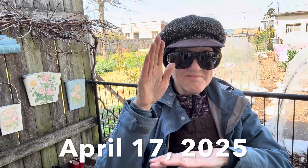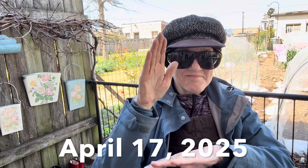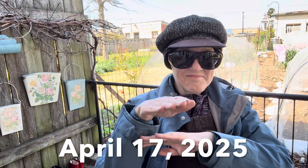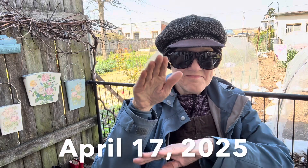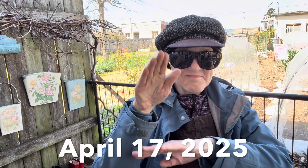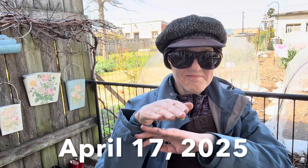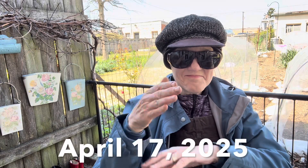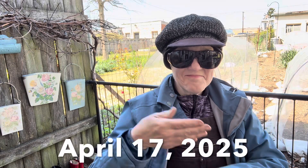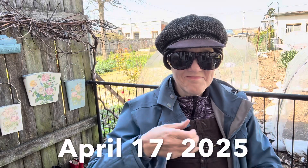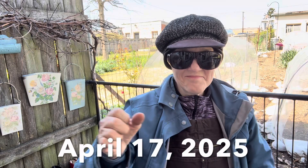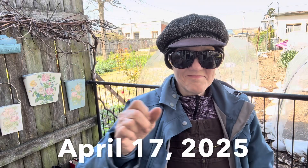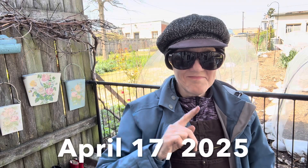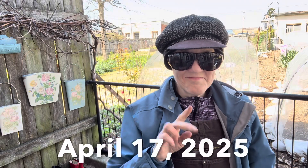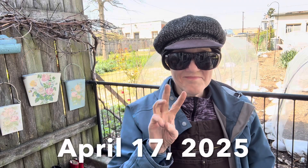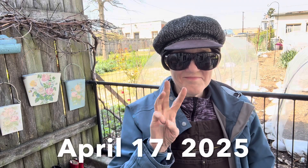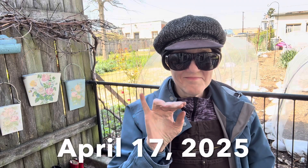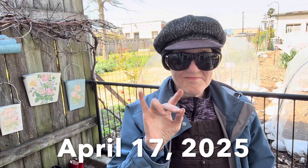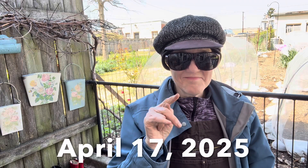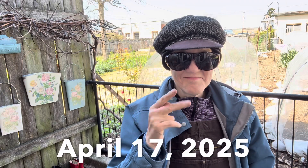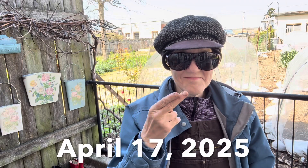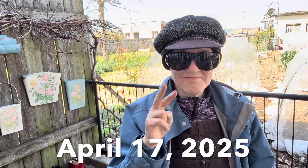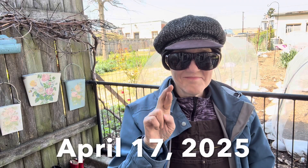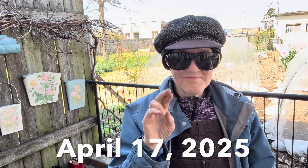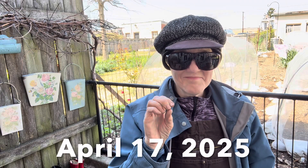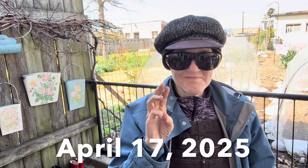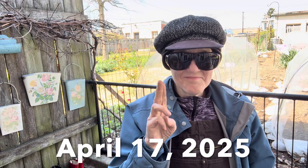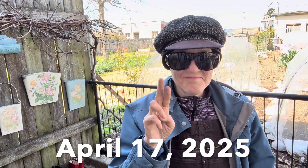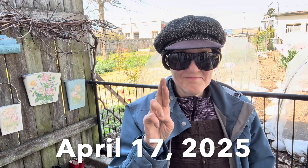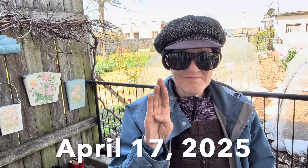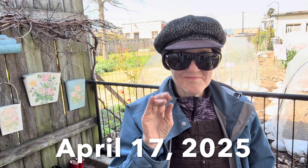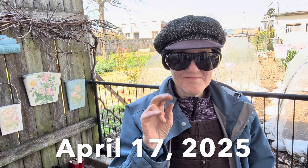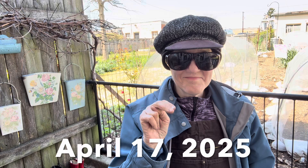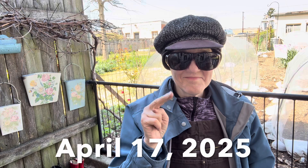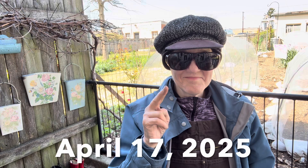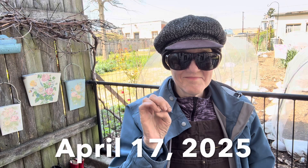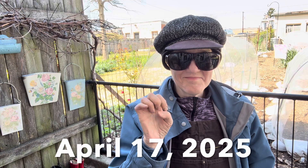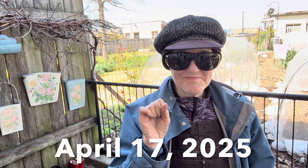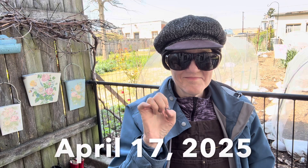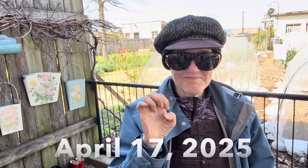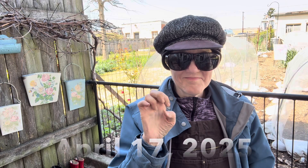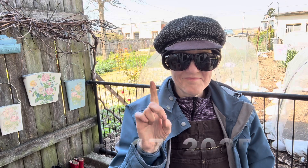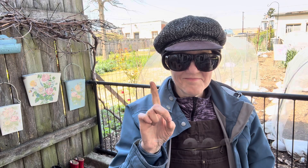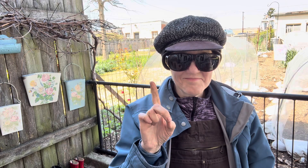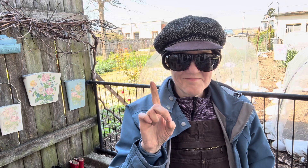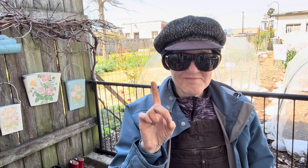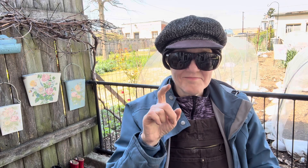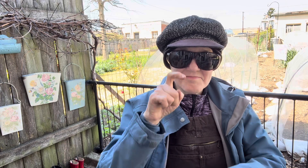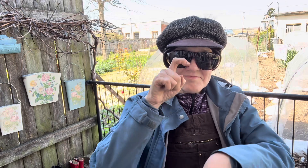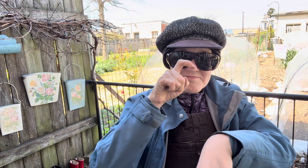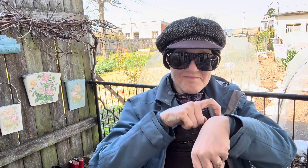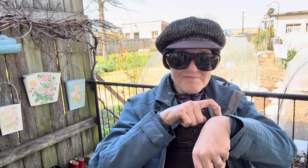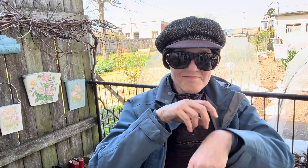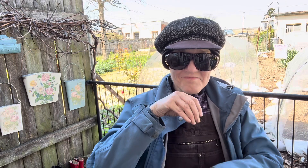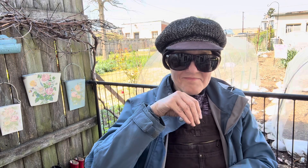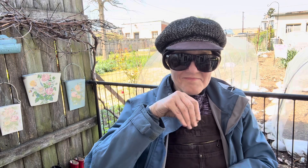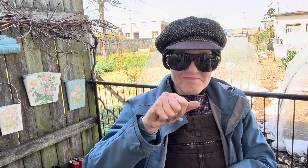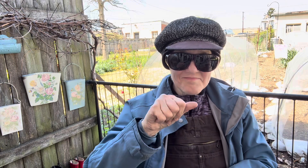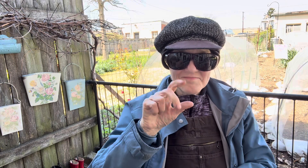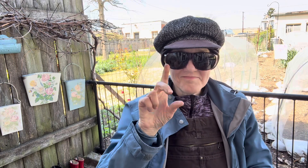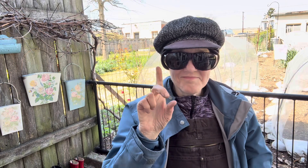Good afternoon and welcome back to Withrow Urban Homestead. Today is April 17th and it's